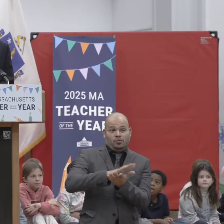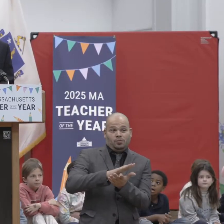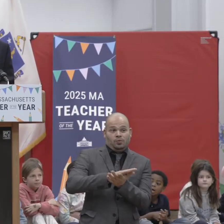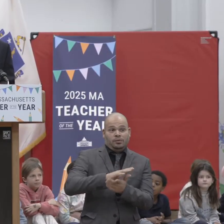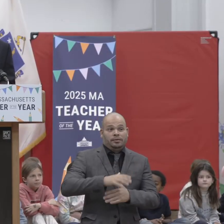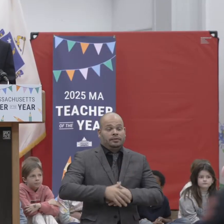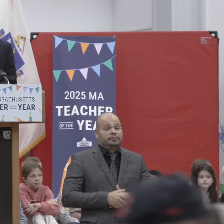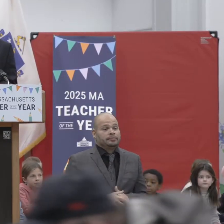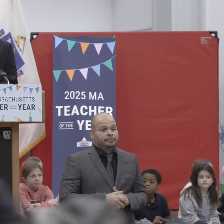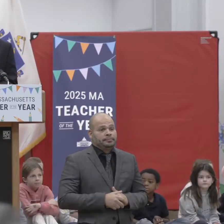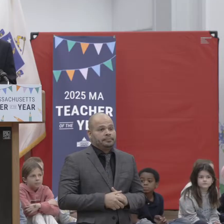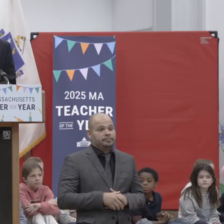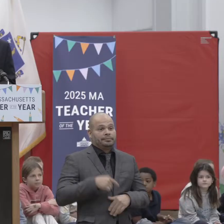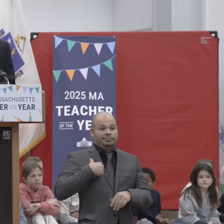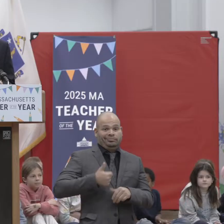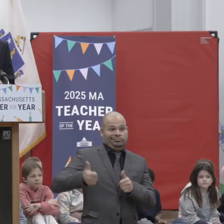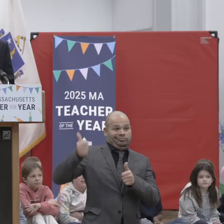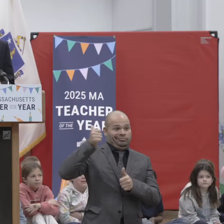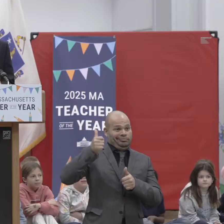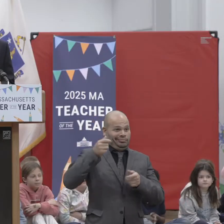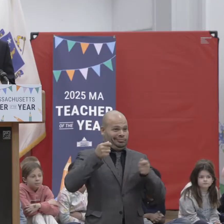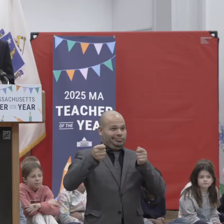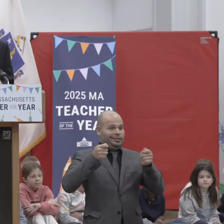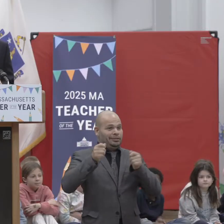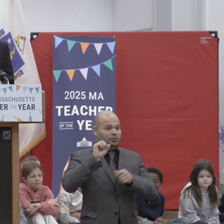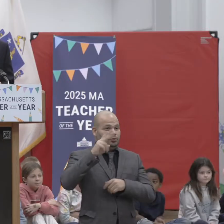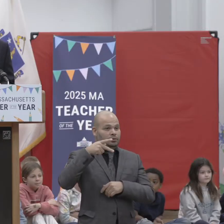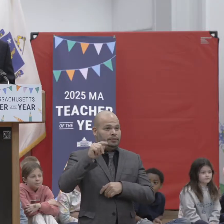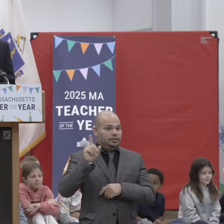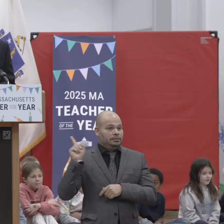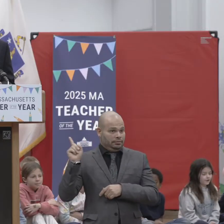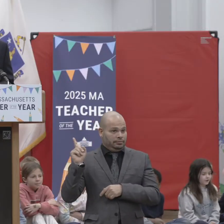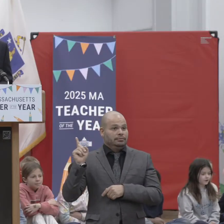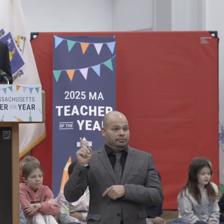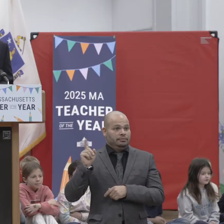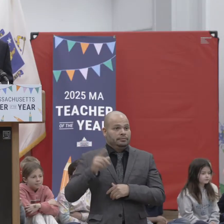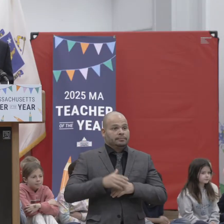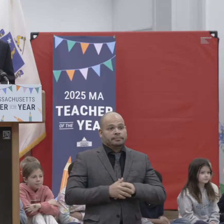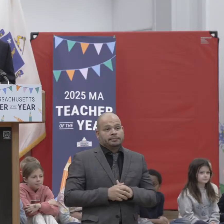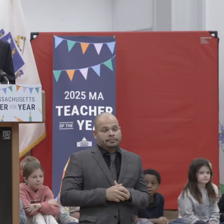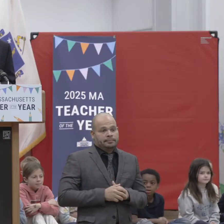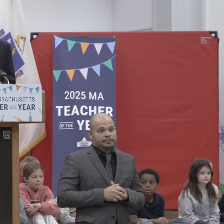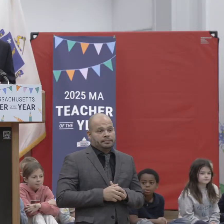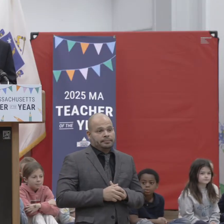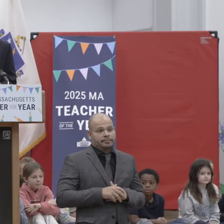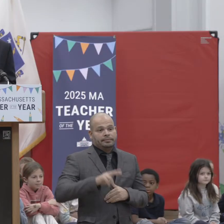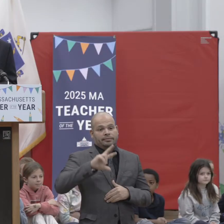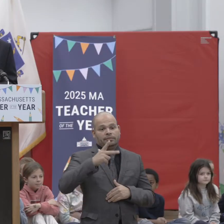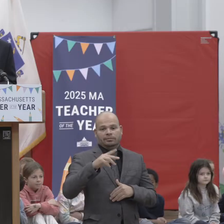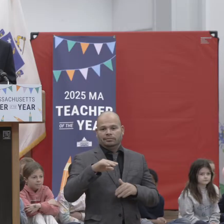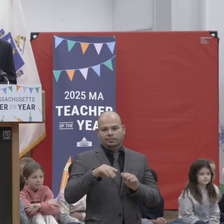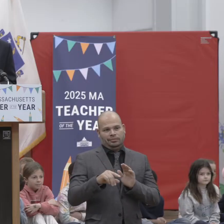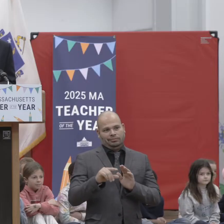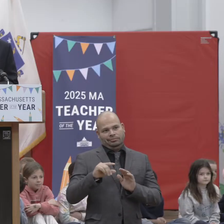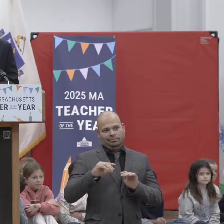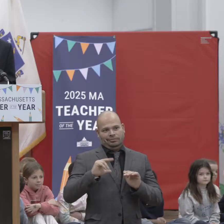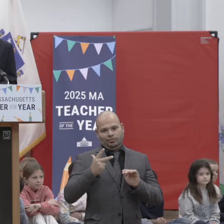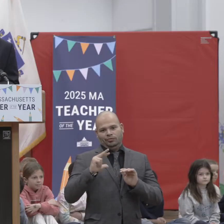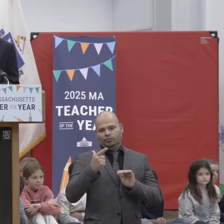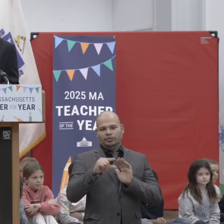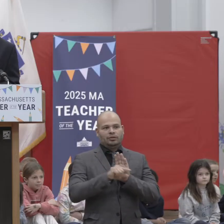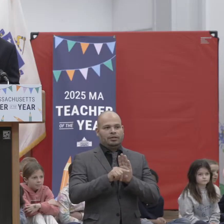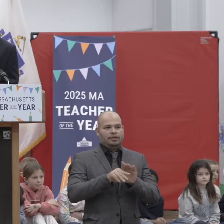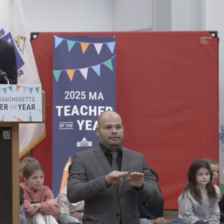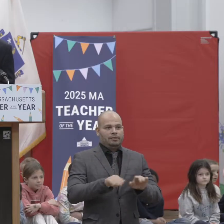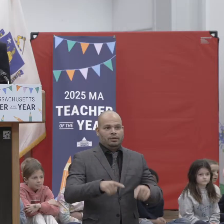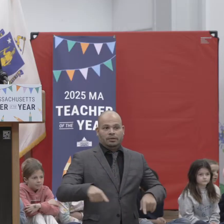morning by introducing our third graders, Mr. Rocher's class and Miss Malanga's class, directed by Boston Children's